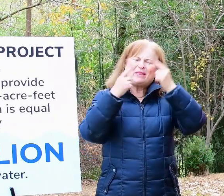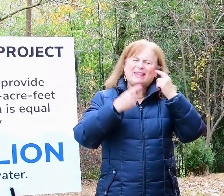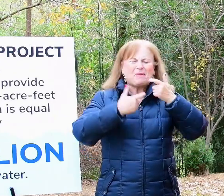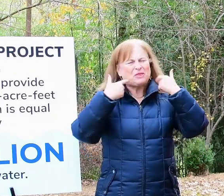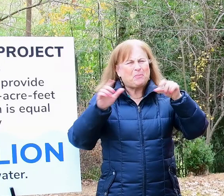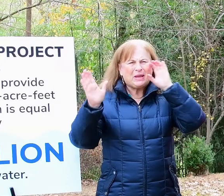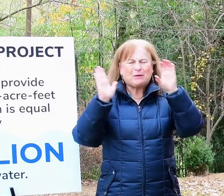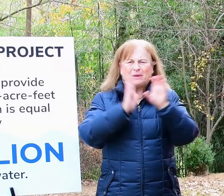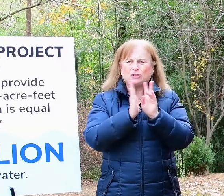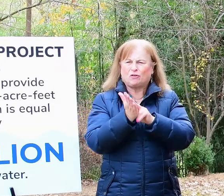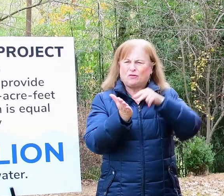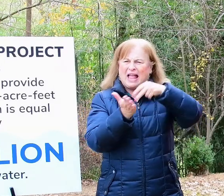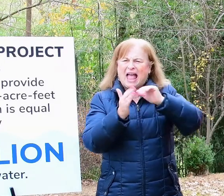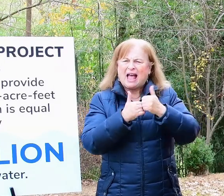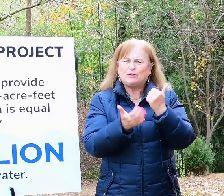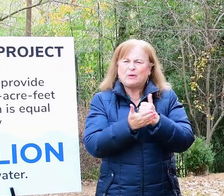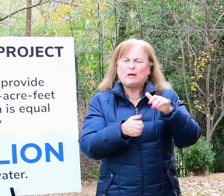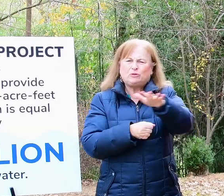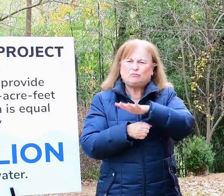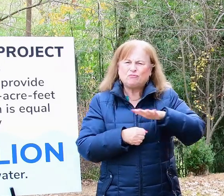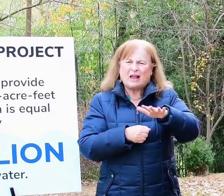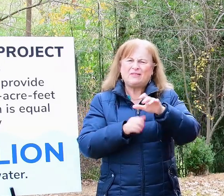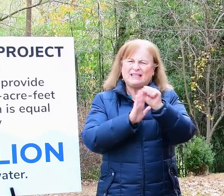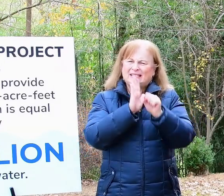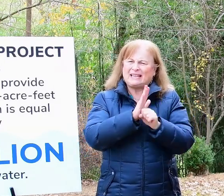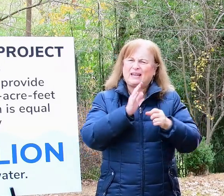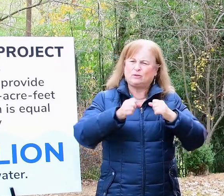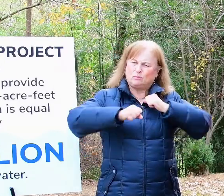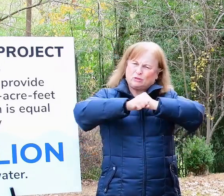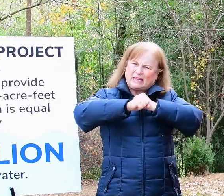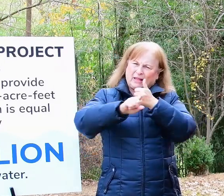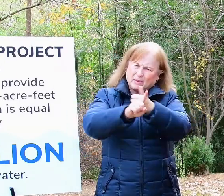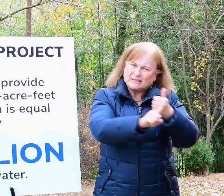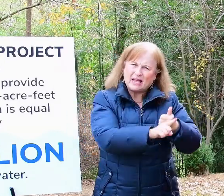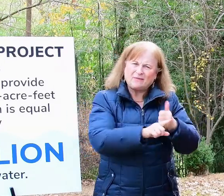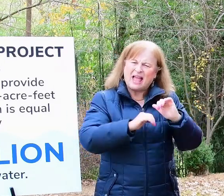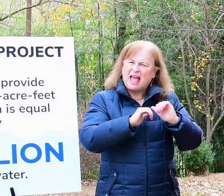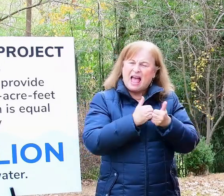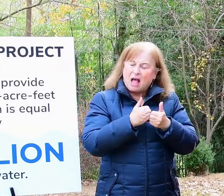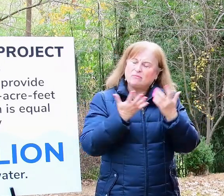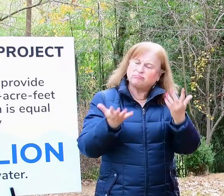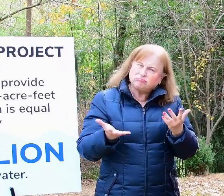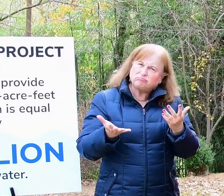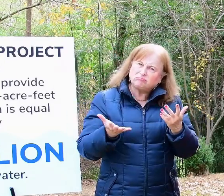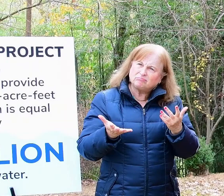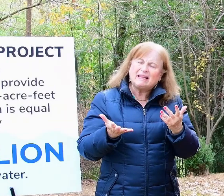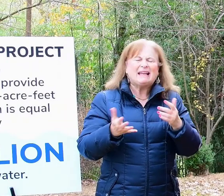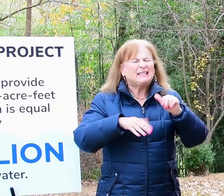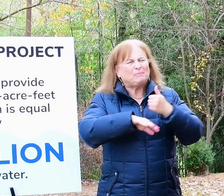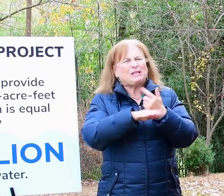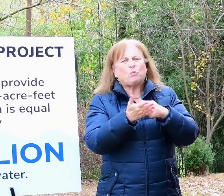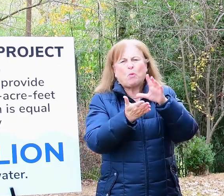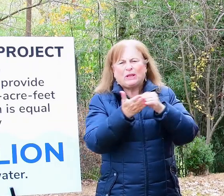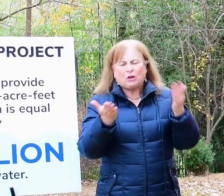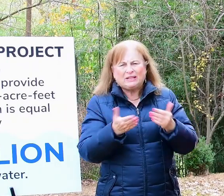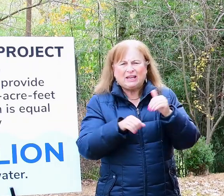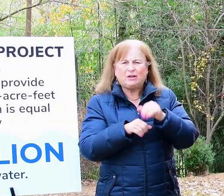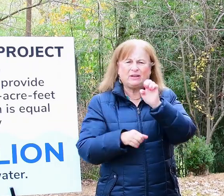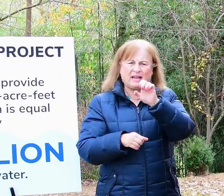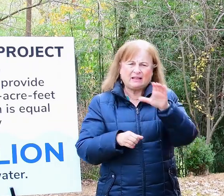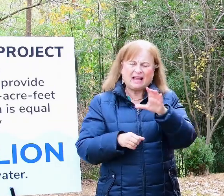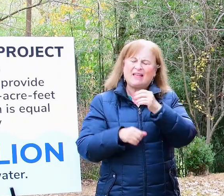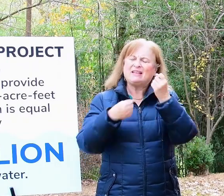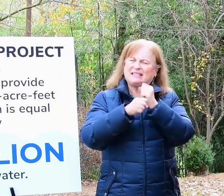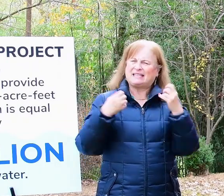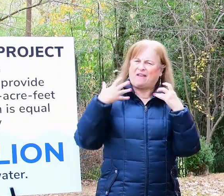of resilience and how to help jurisdictions across the state fortify themselves. However, it's based on what we learned here in Ellicott City and the